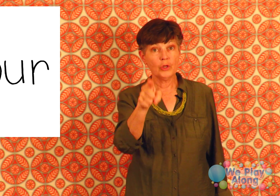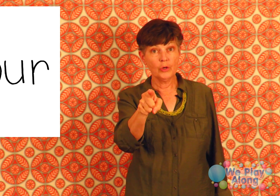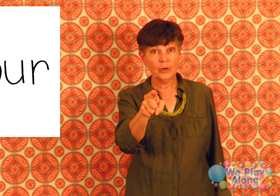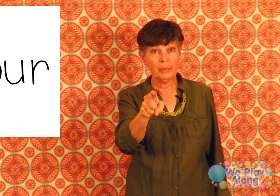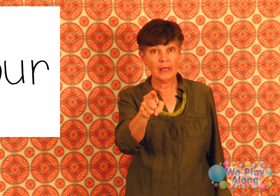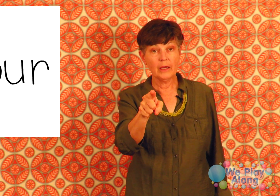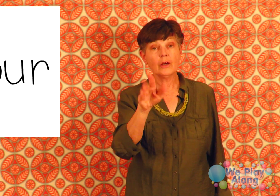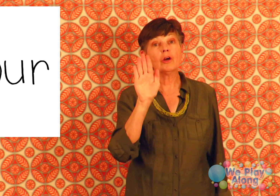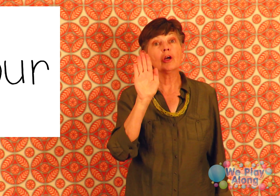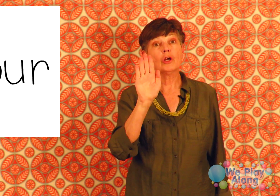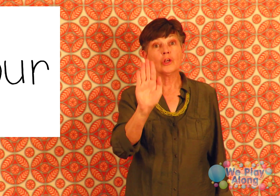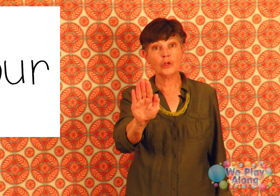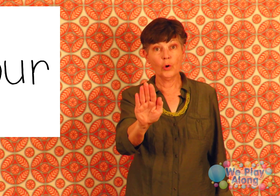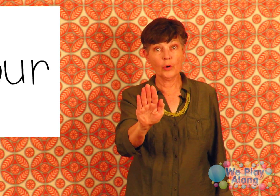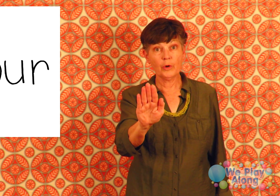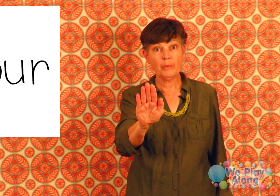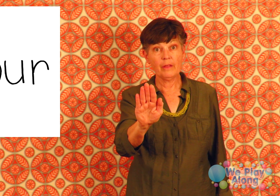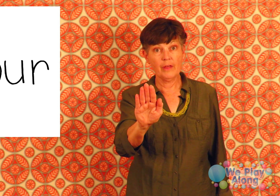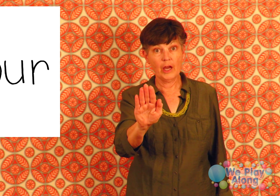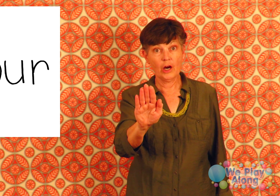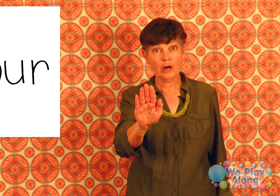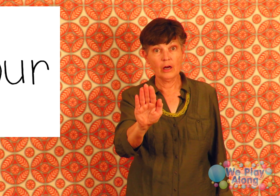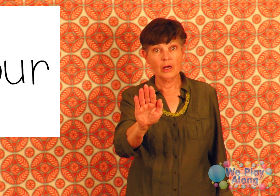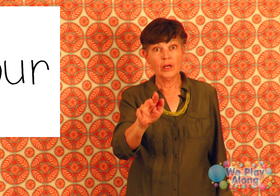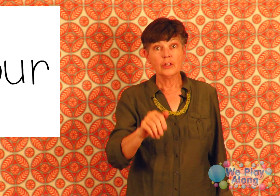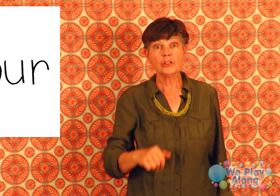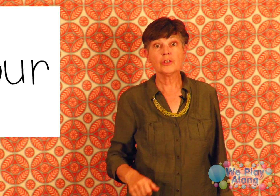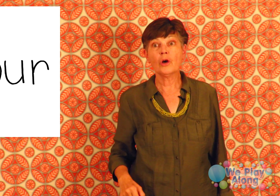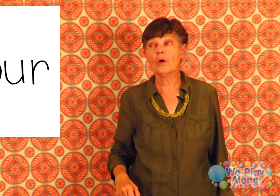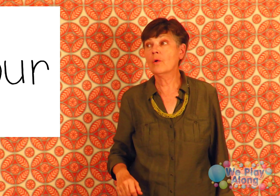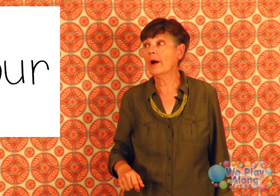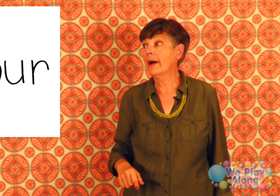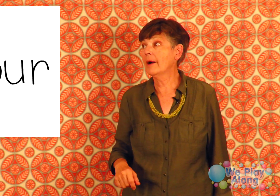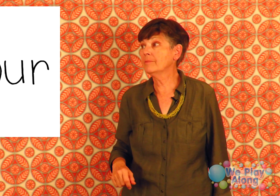you would be here, your would be there. So